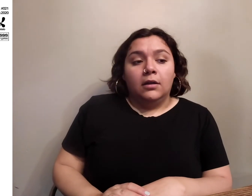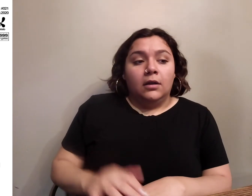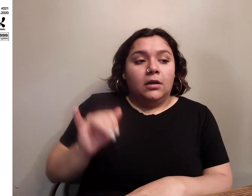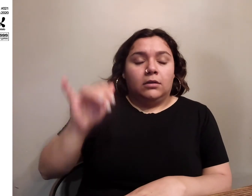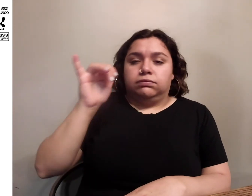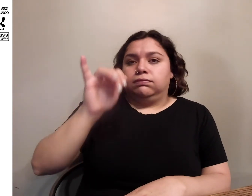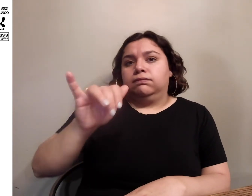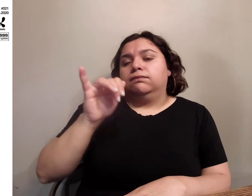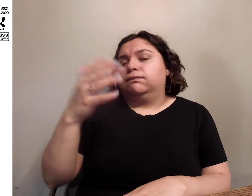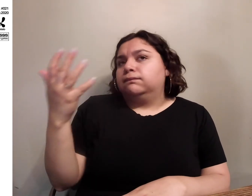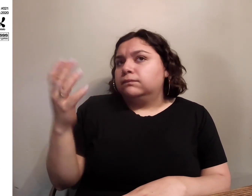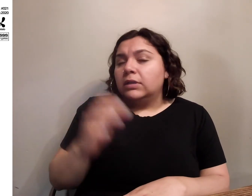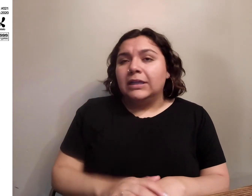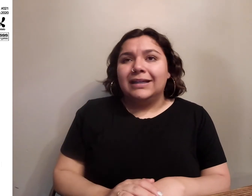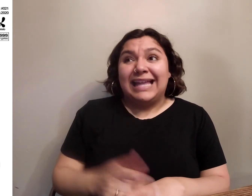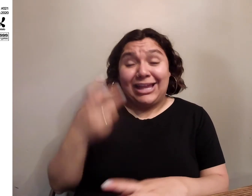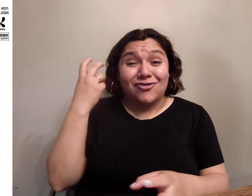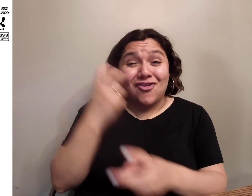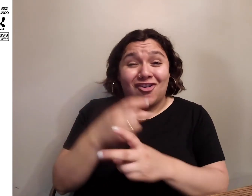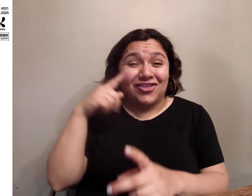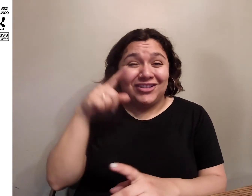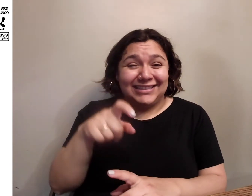Oh boy, that's a hard one.